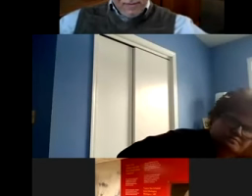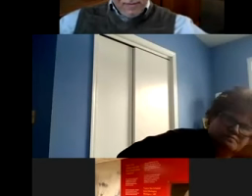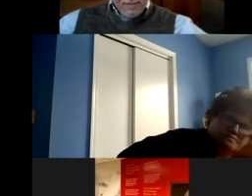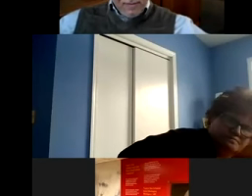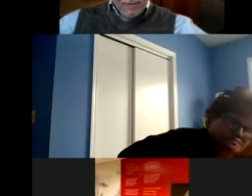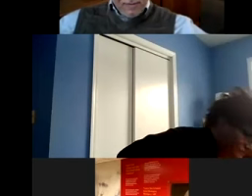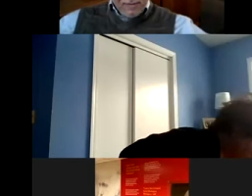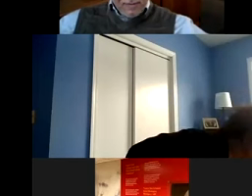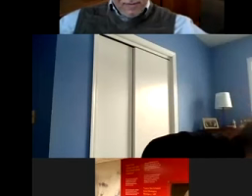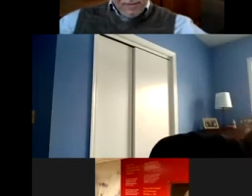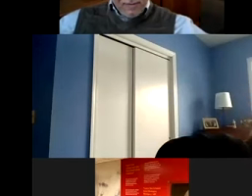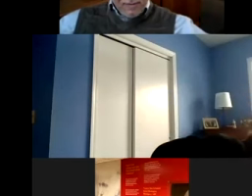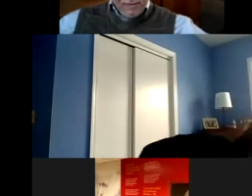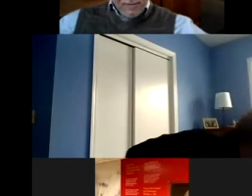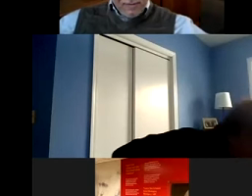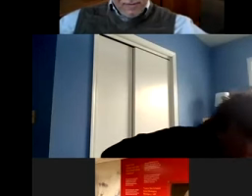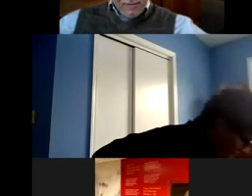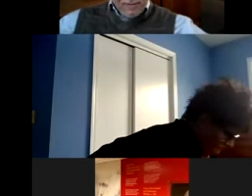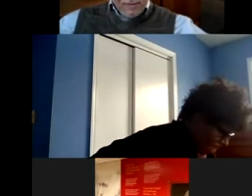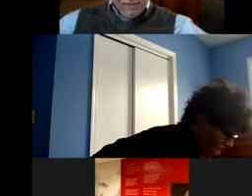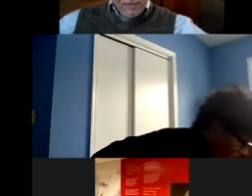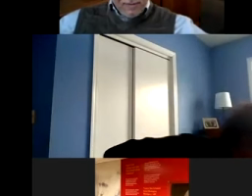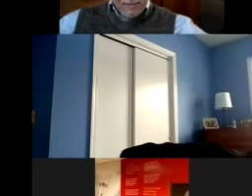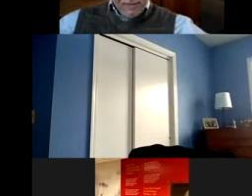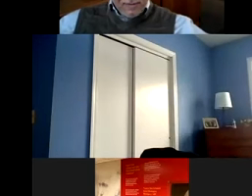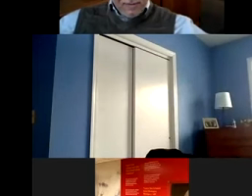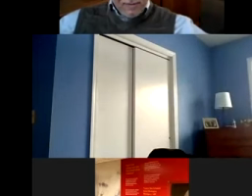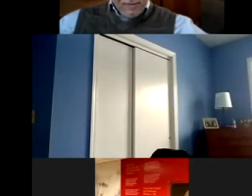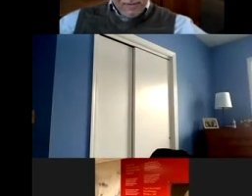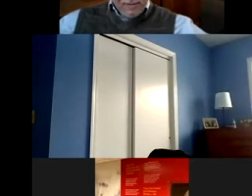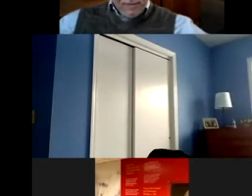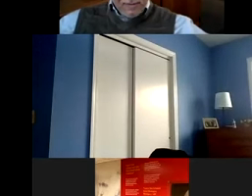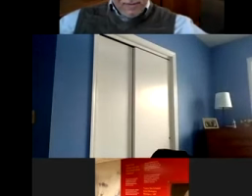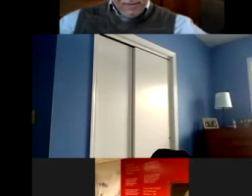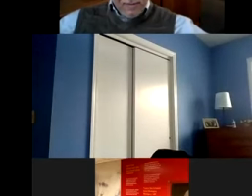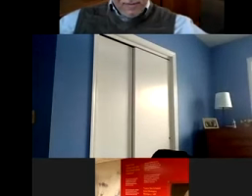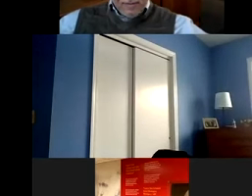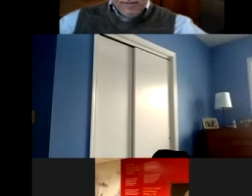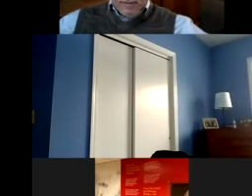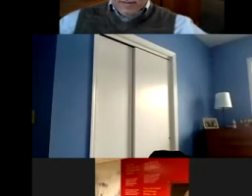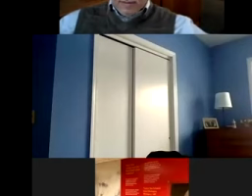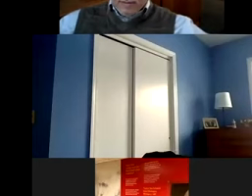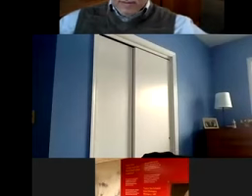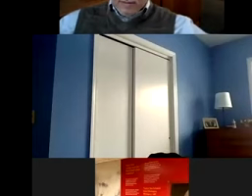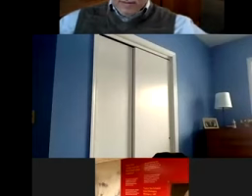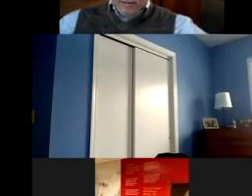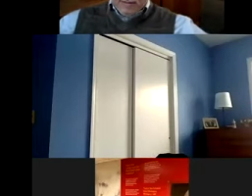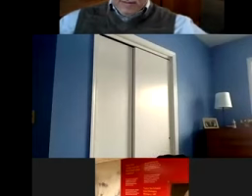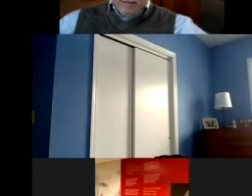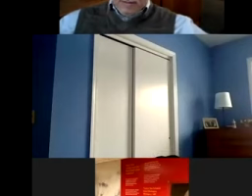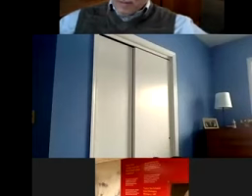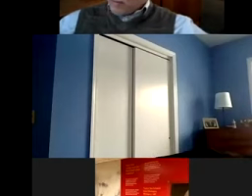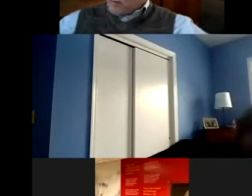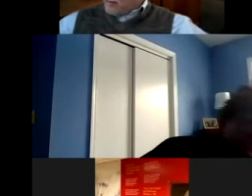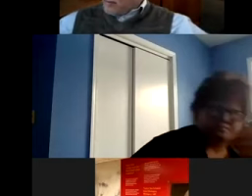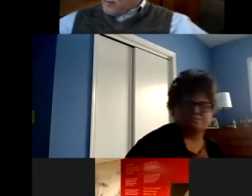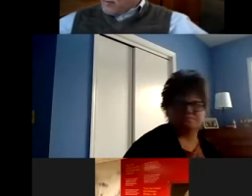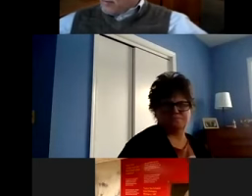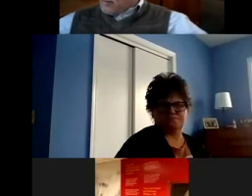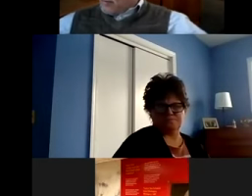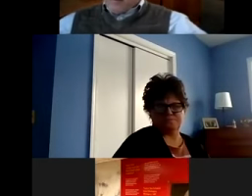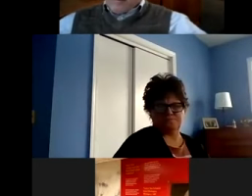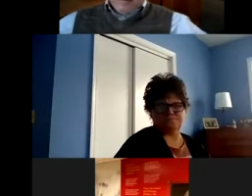For college, I moved over to St. Joseph's Lake behind the Golden Dome. By midterms of my freshman year, I was